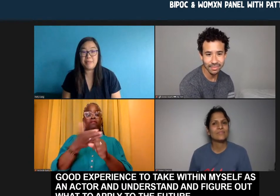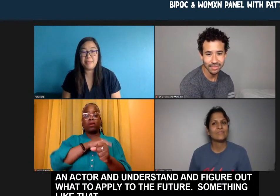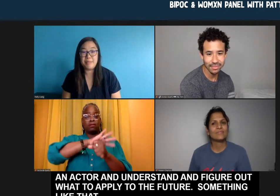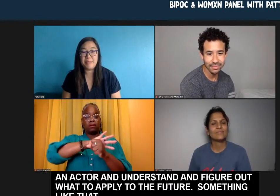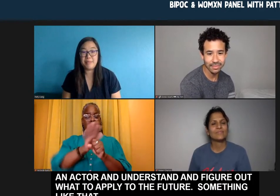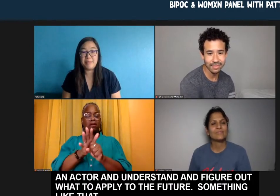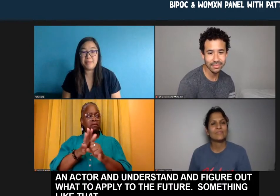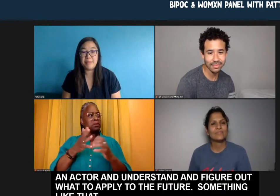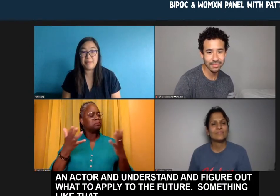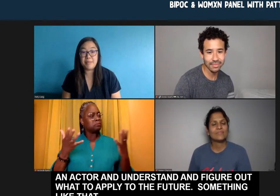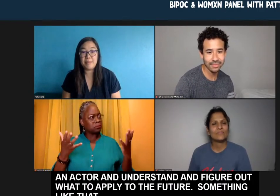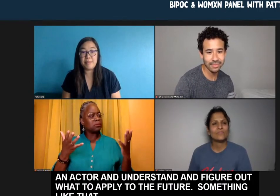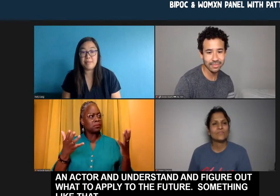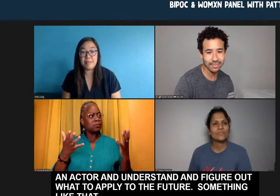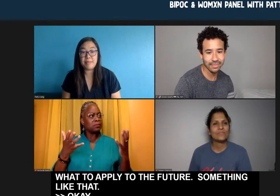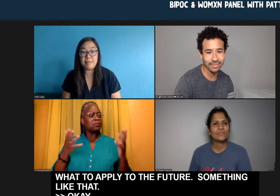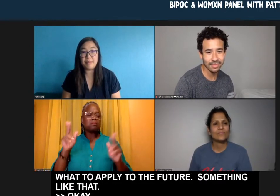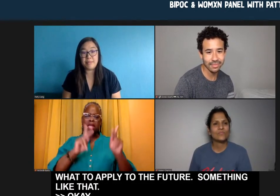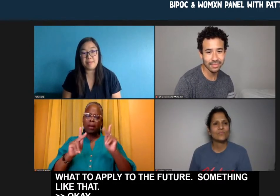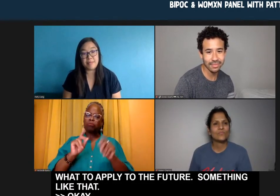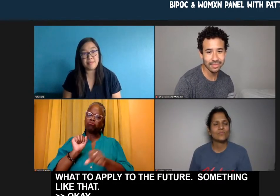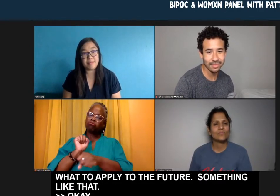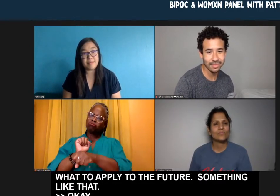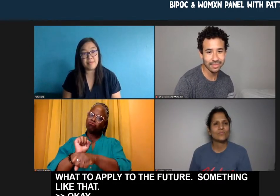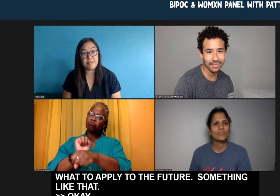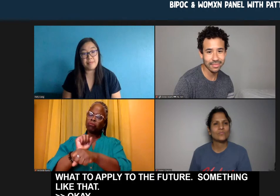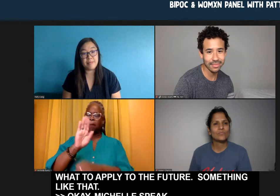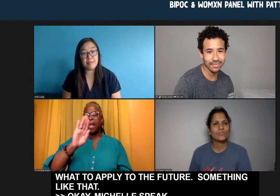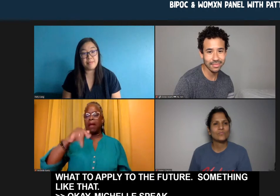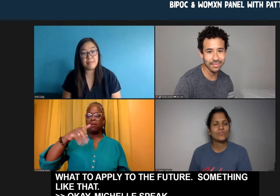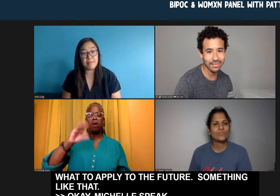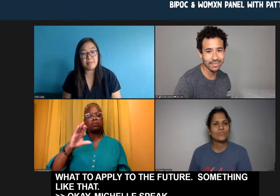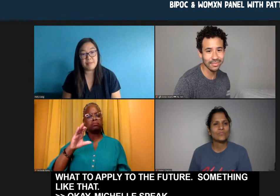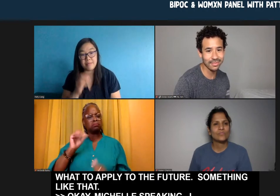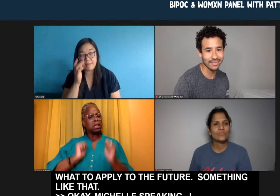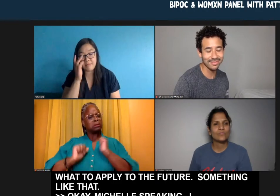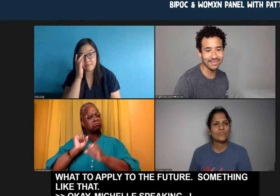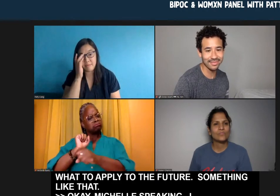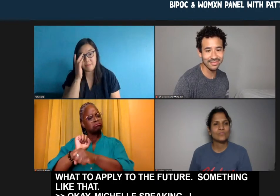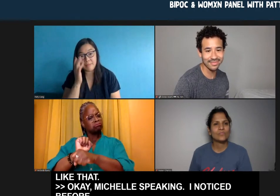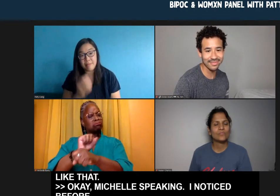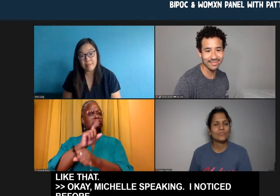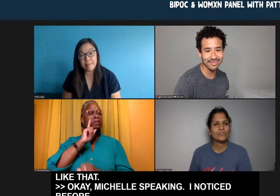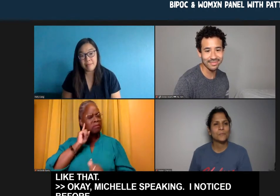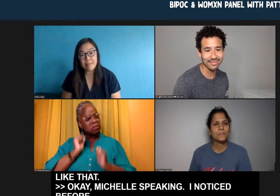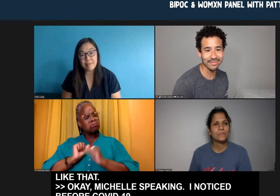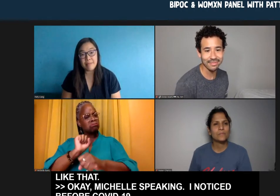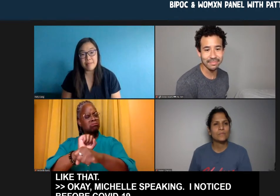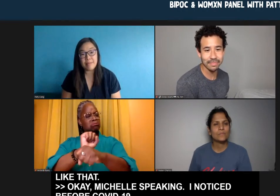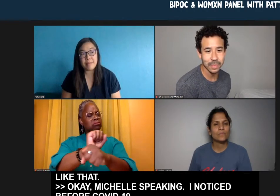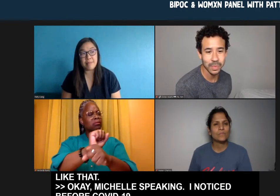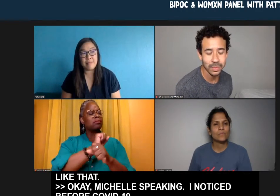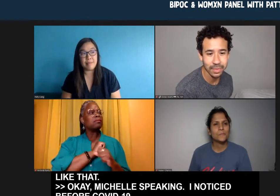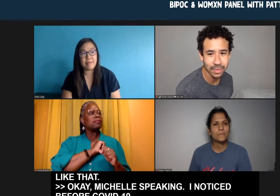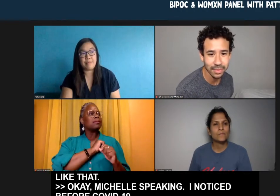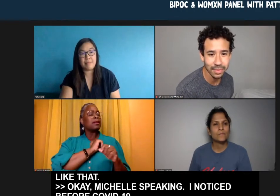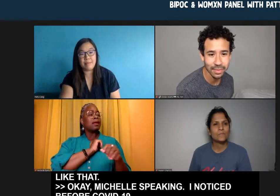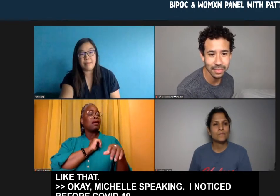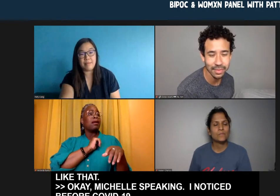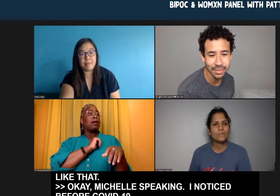Okay, so Michelle speaking. I noticed that before COVID-19, people, you know, there was some BIPOC work, BIPOC, people